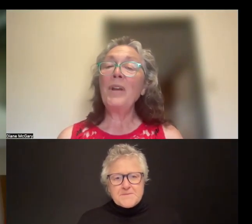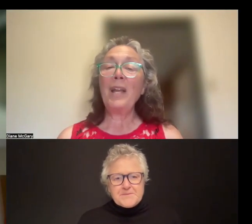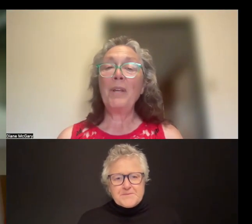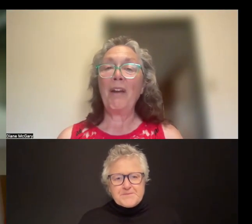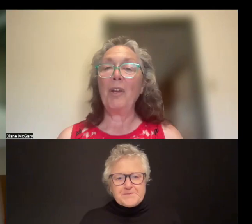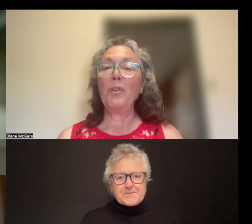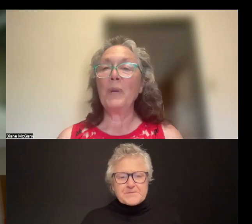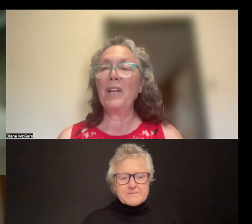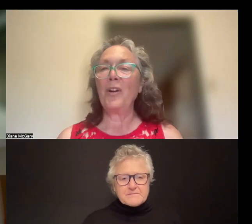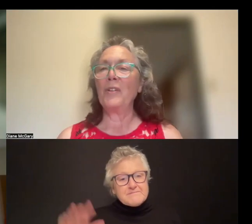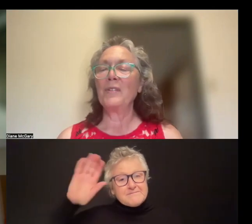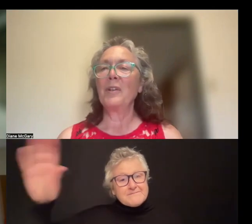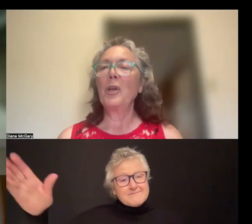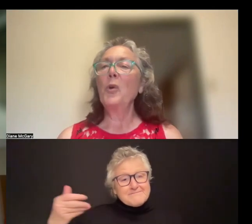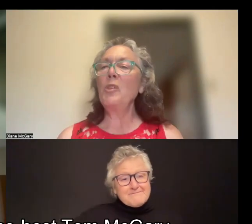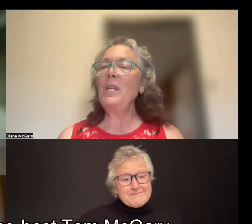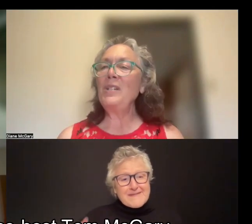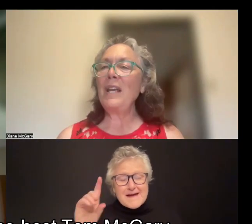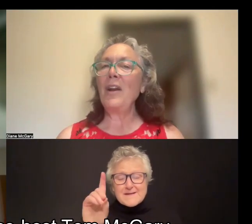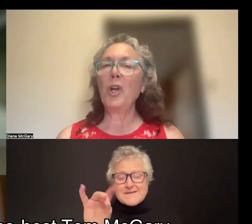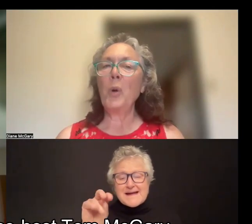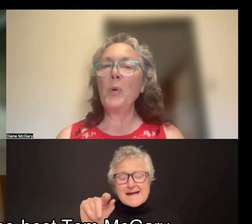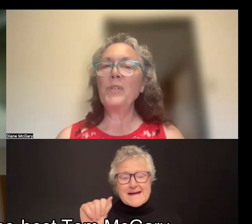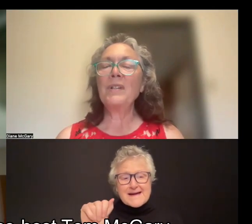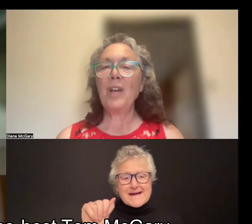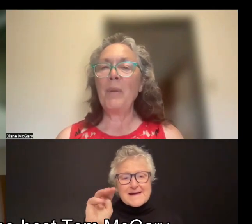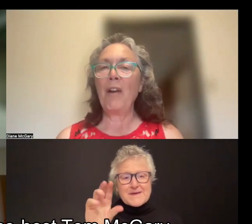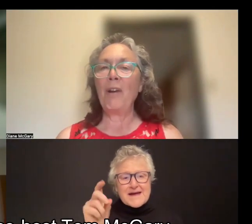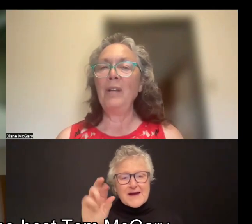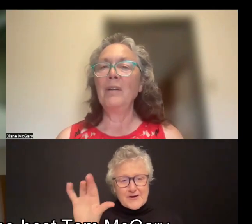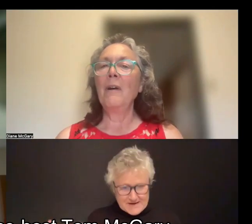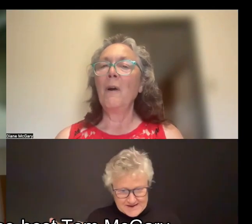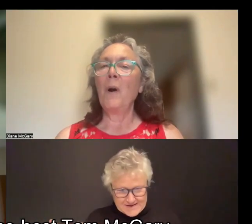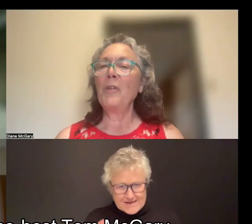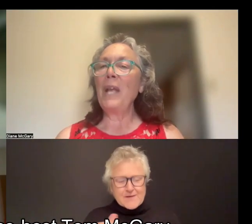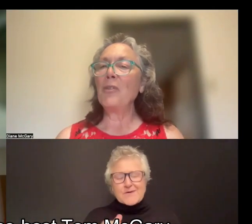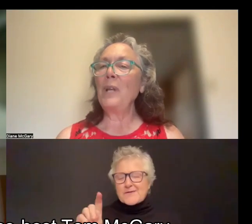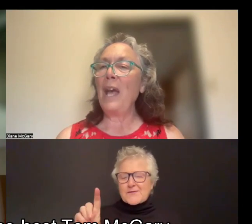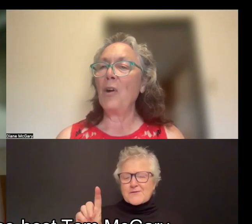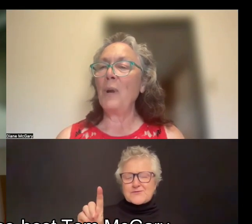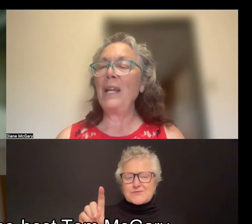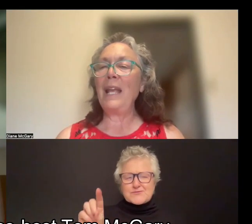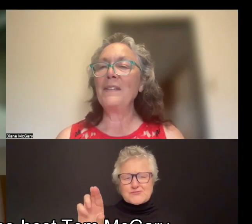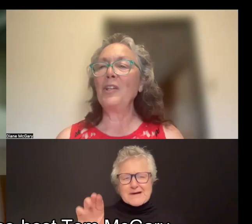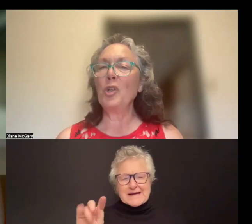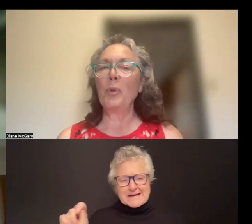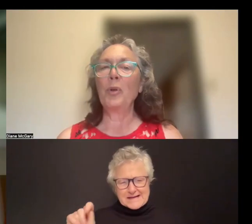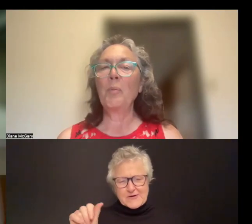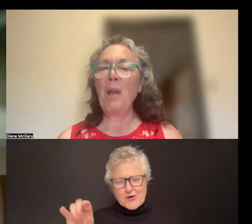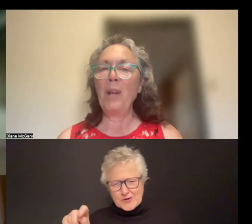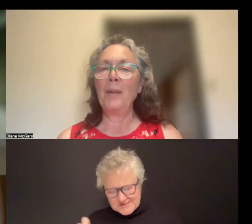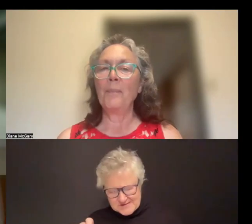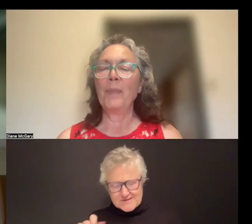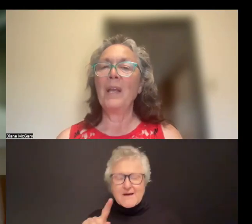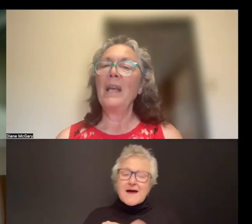Hi, I'm Diane McGarry with Drake Arts. With me today are co-host Tom McGarry, author Katherine Howe, and ASL